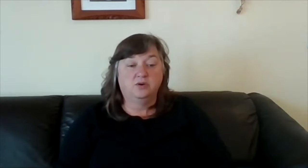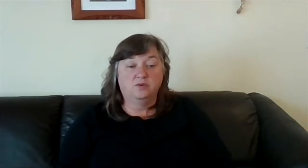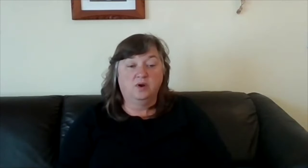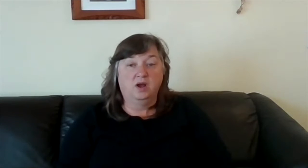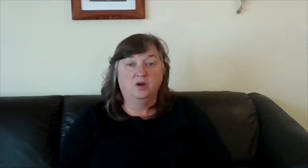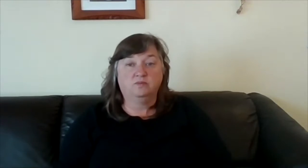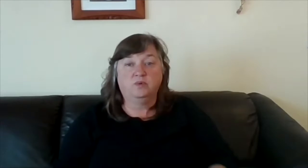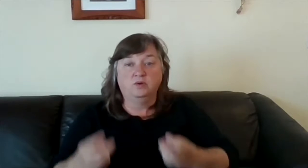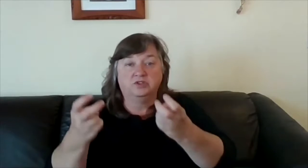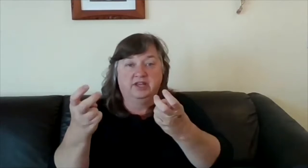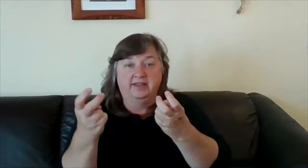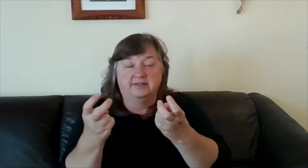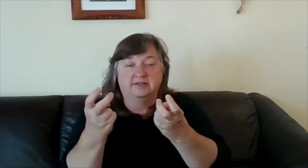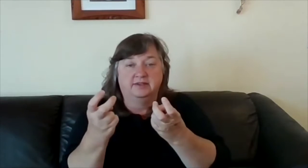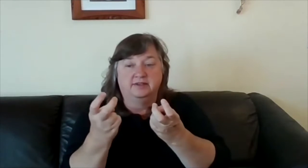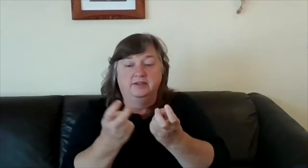So roller skates,